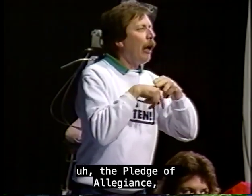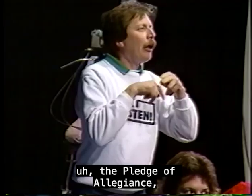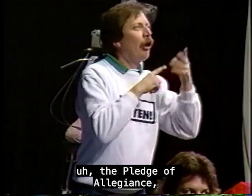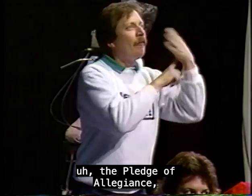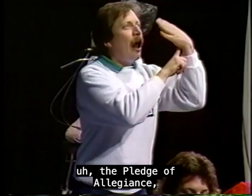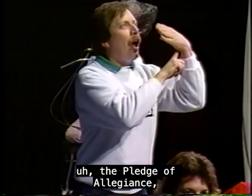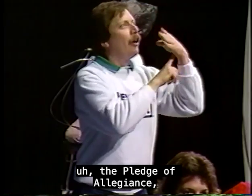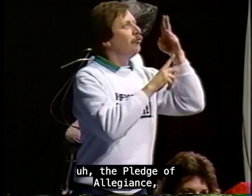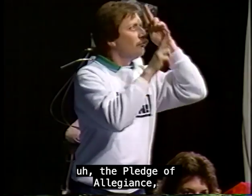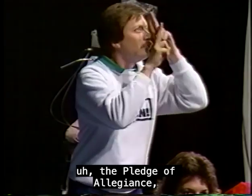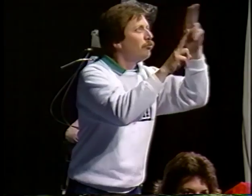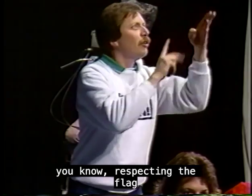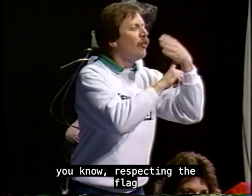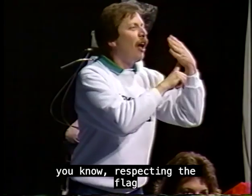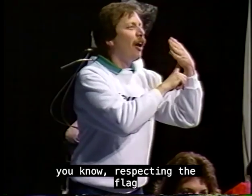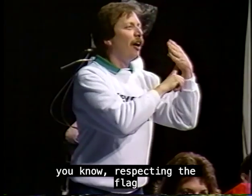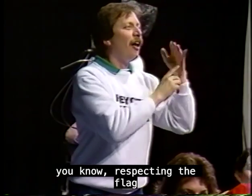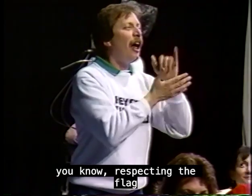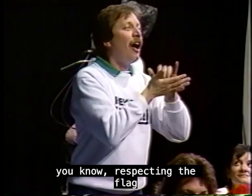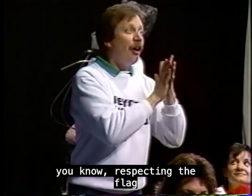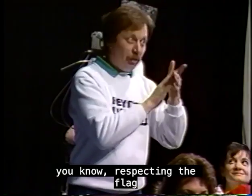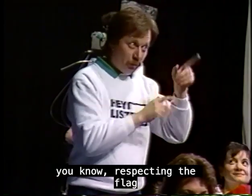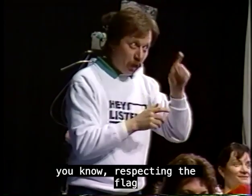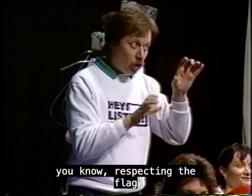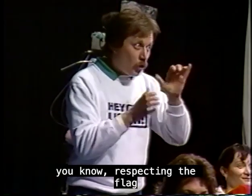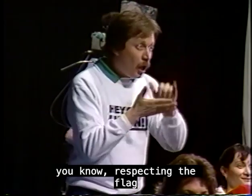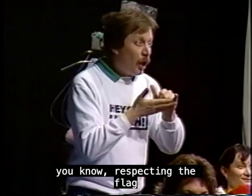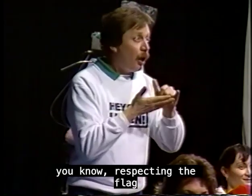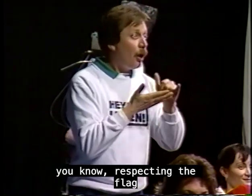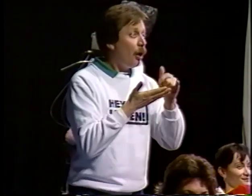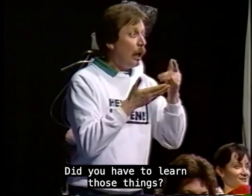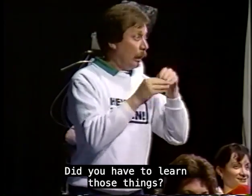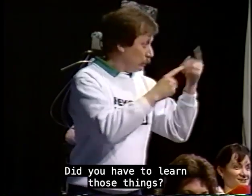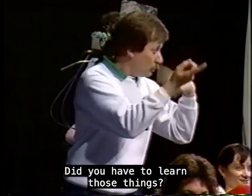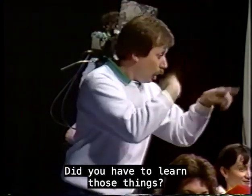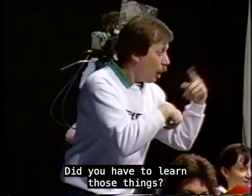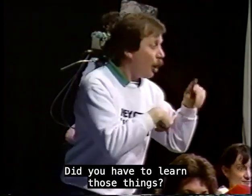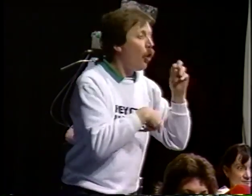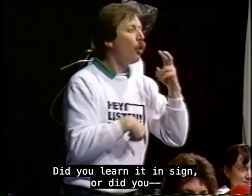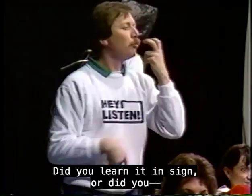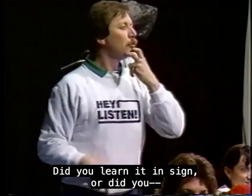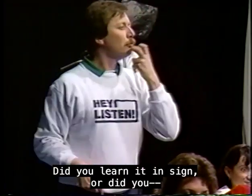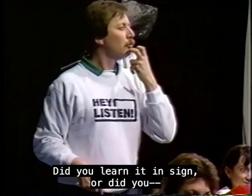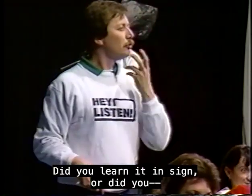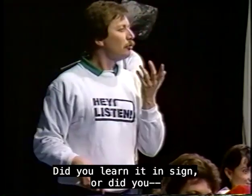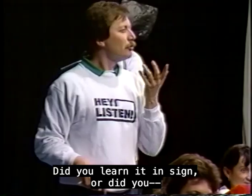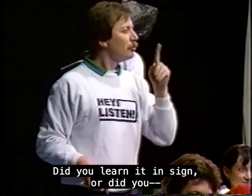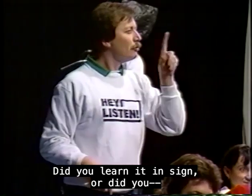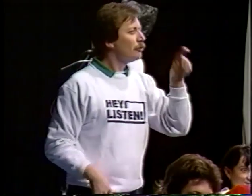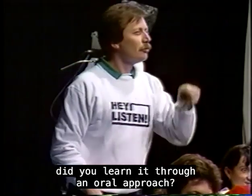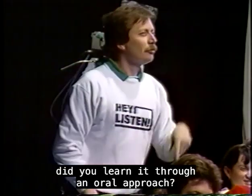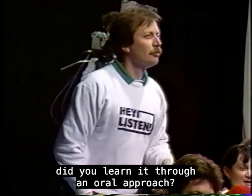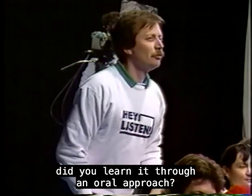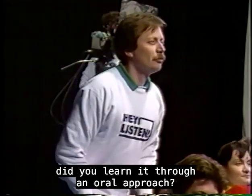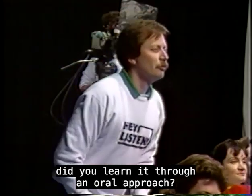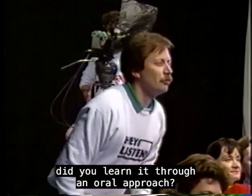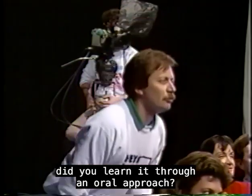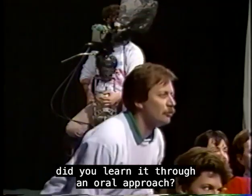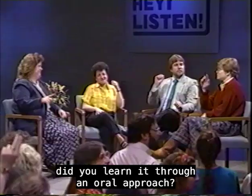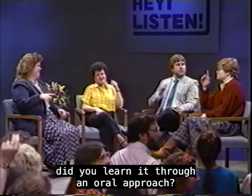Allegiance, respecting the flag and loyalty and all that stuff. Did you have to learn those things? Did you learn it in sign, or did you learn it through an oral